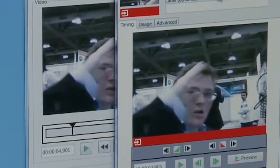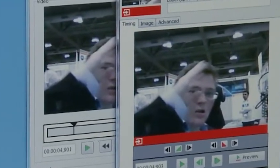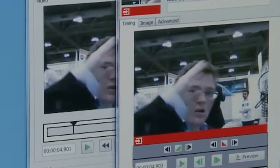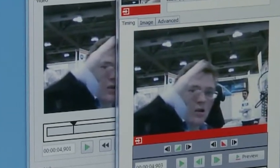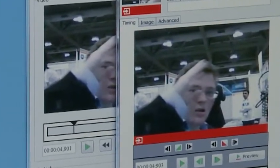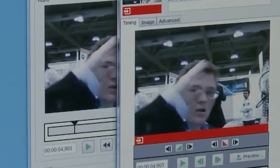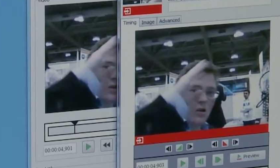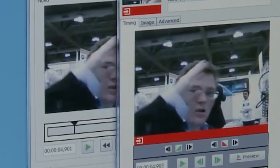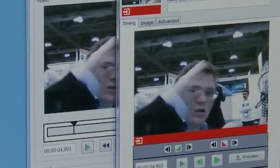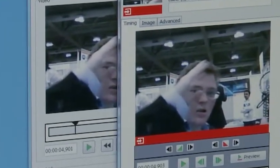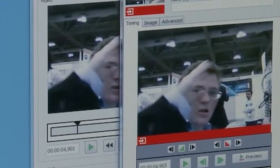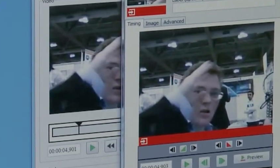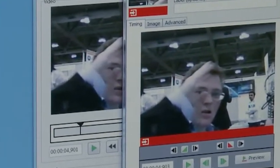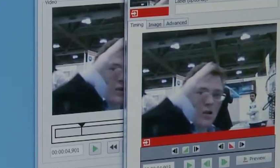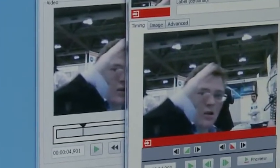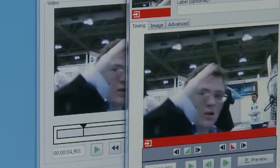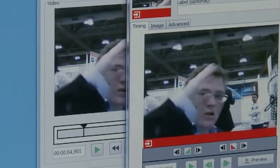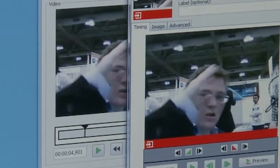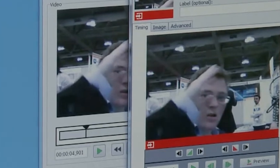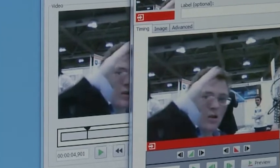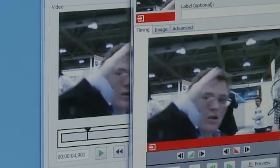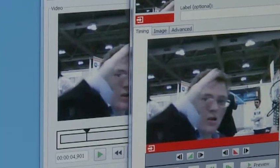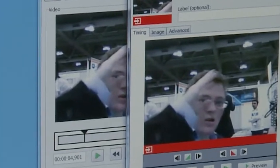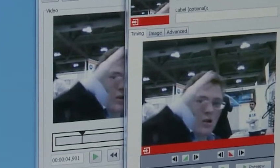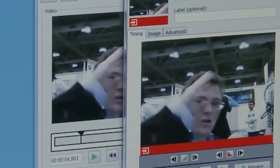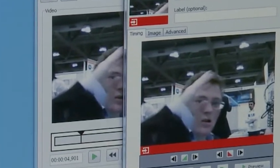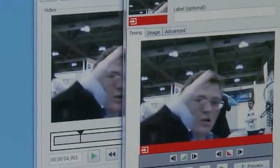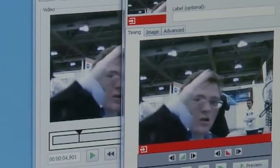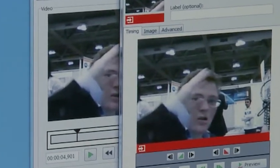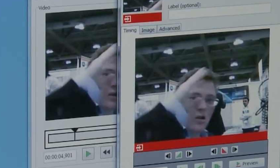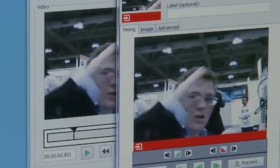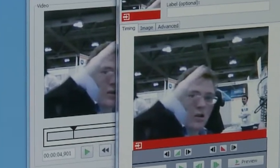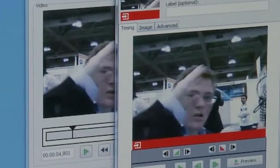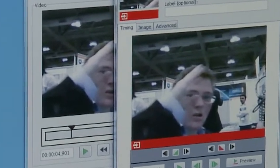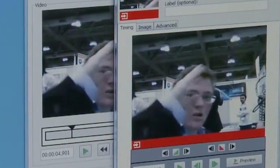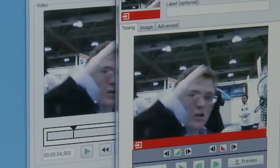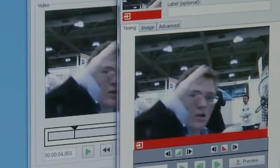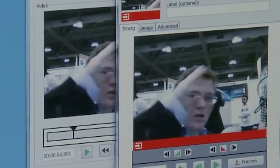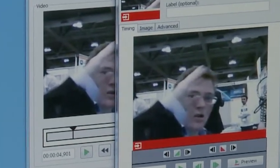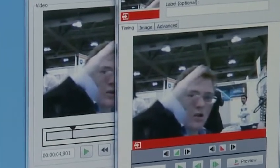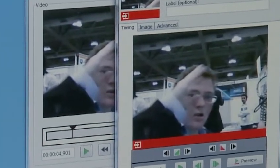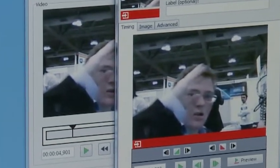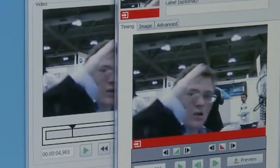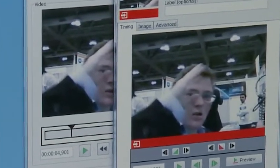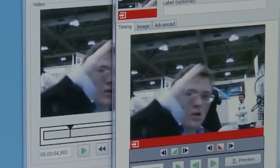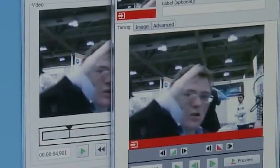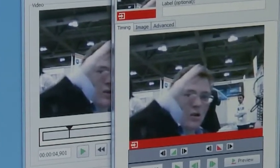to put in, for example, a link to the research that I'm doing at Ryerson University. So I would put in